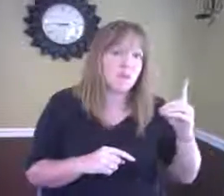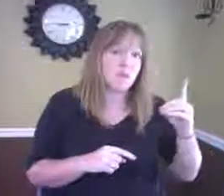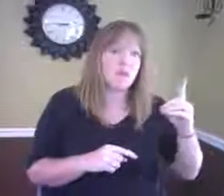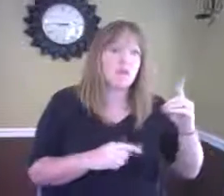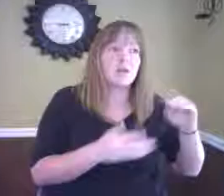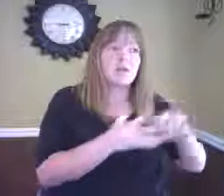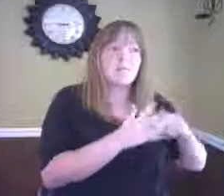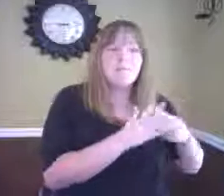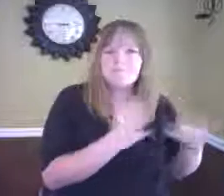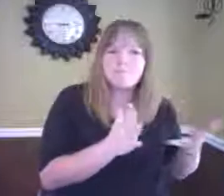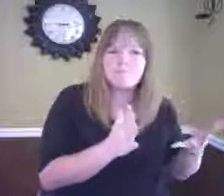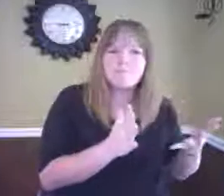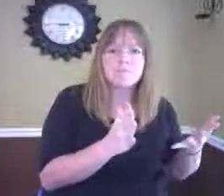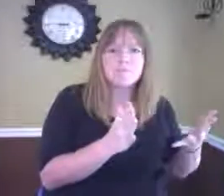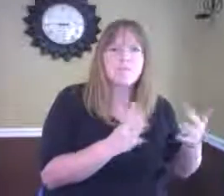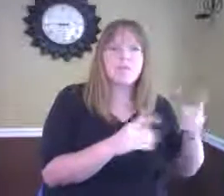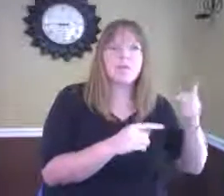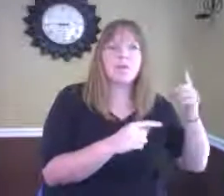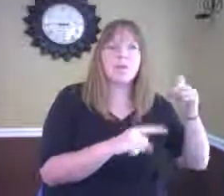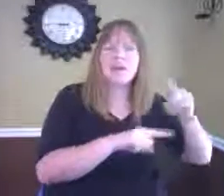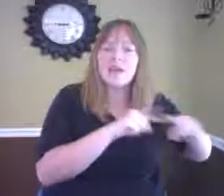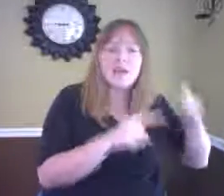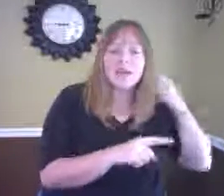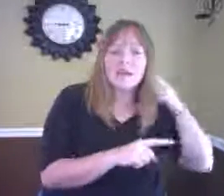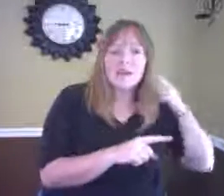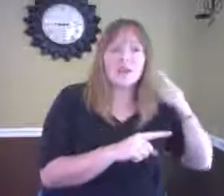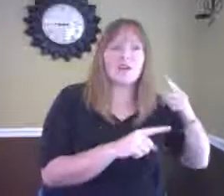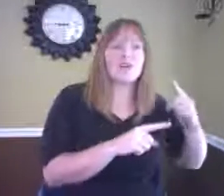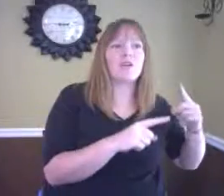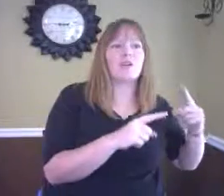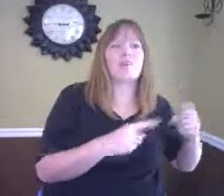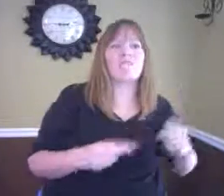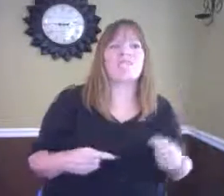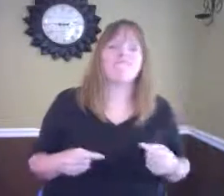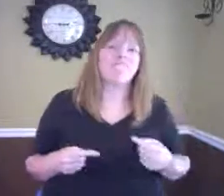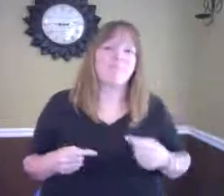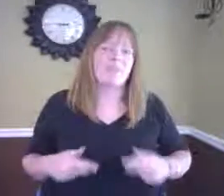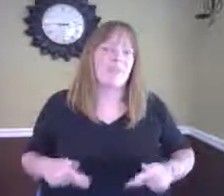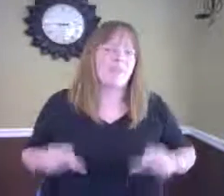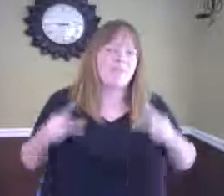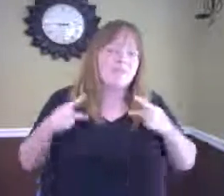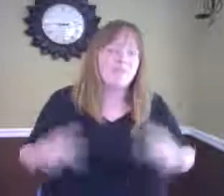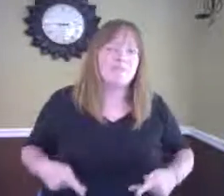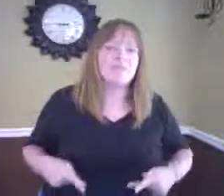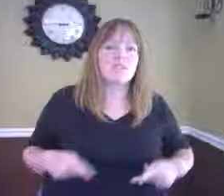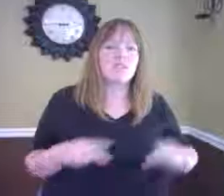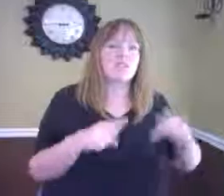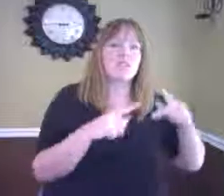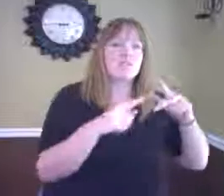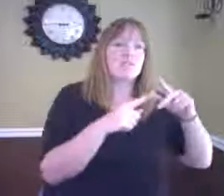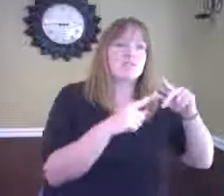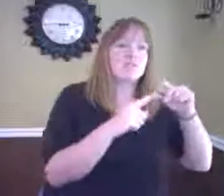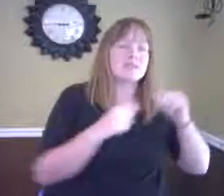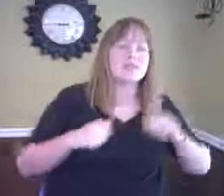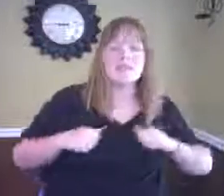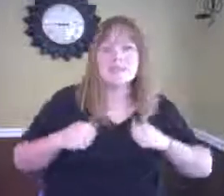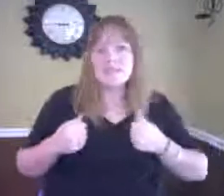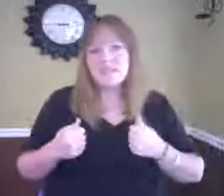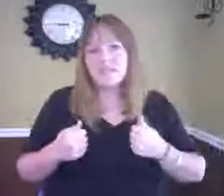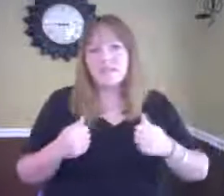being able to hear or having a hearing impairment. So it's a very physical, scientific word, whereas the word deaf with a capital